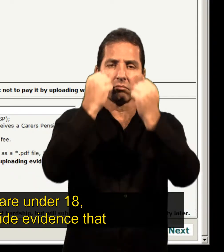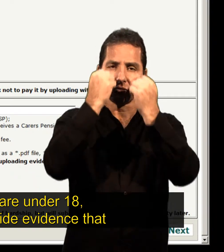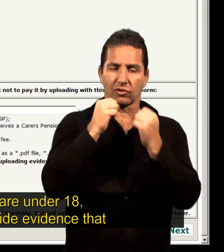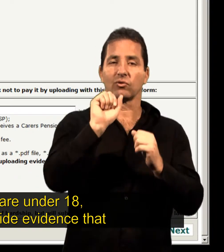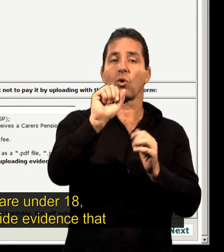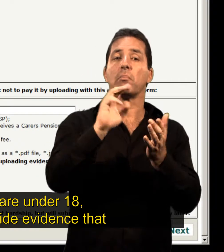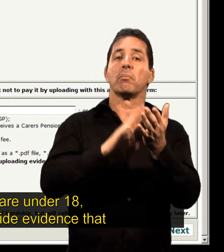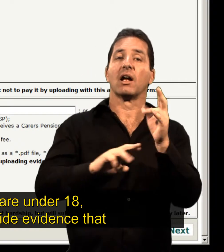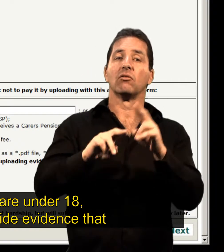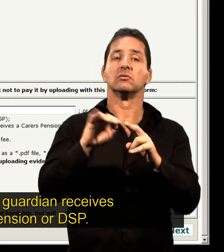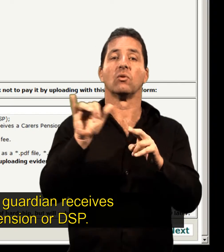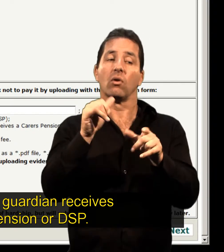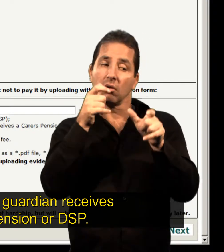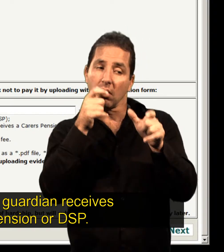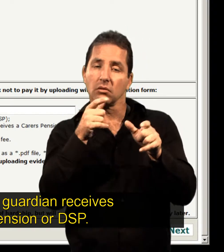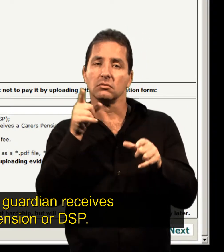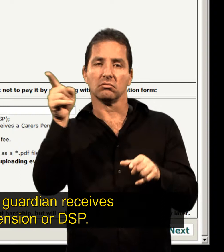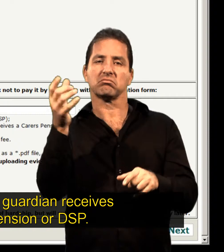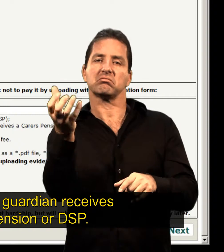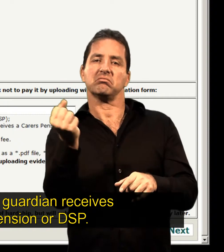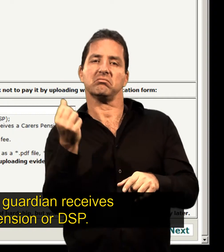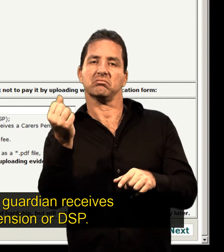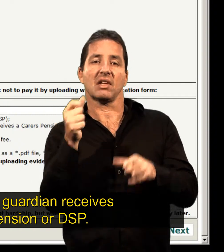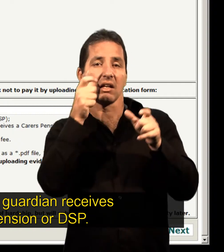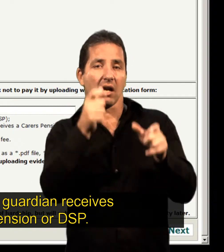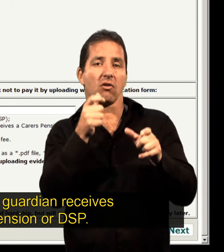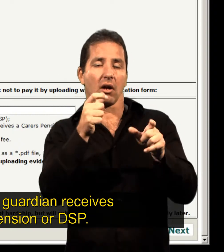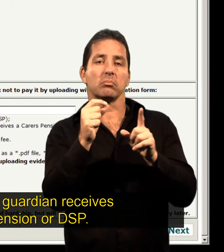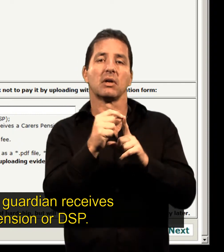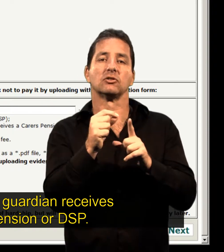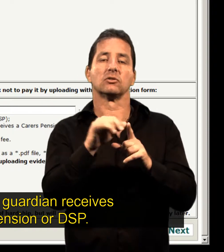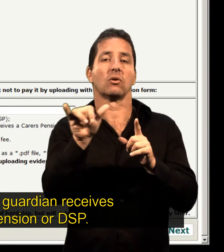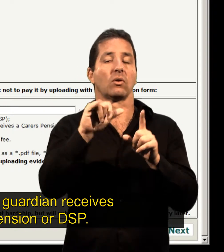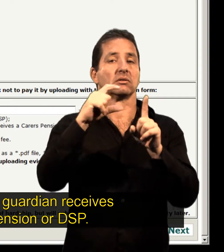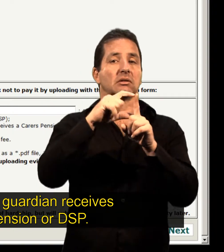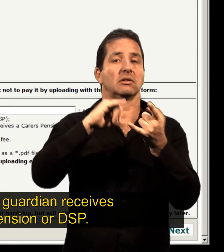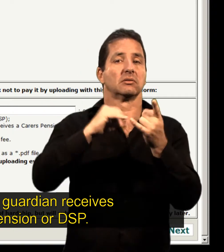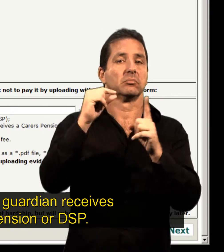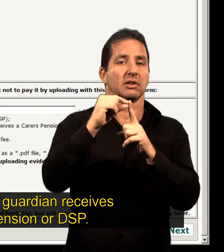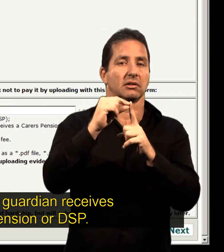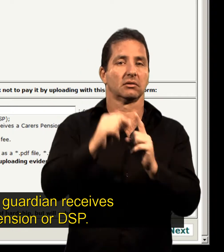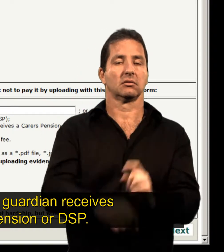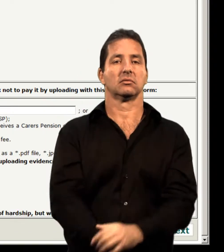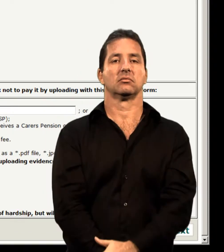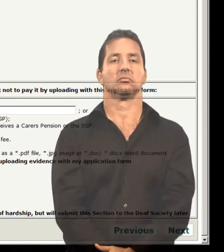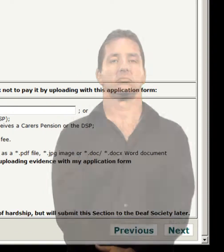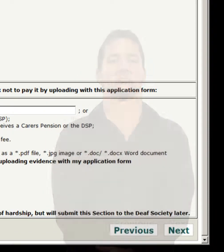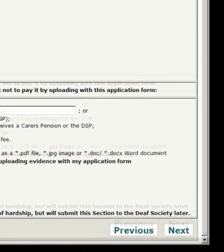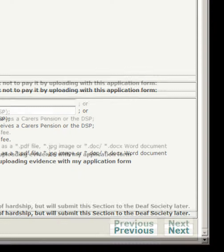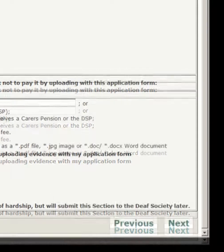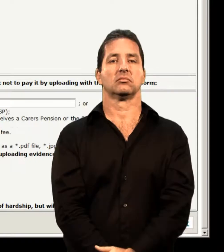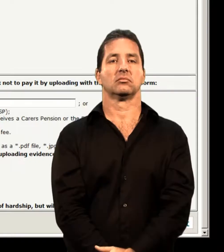18, you can provide evidence that your parent or guardian receives a carer's pension or DSP.